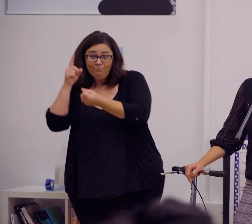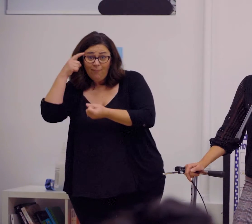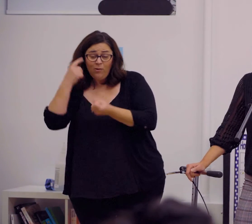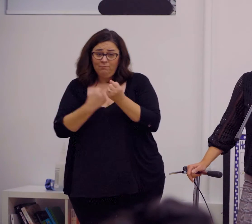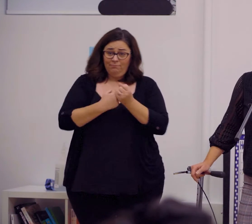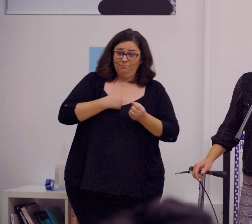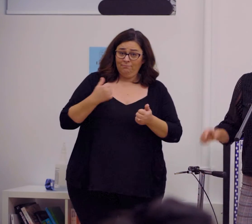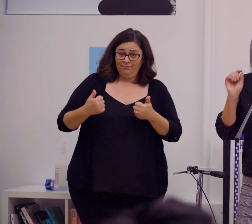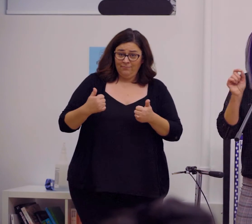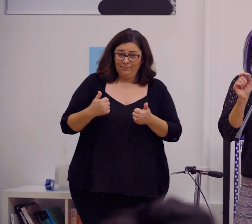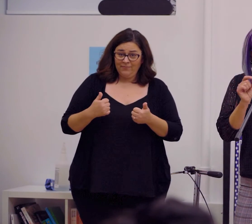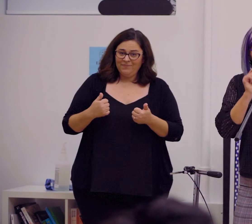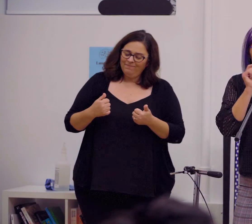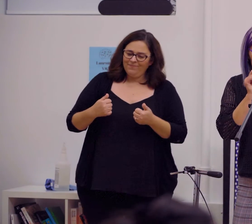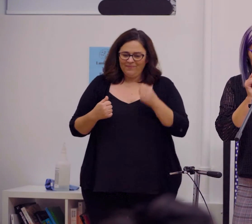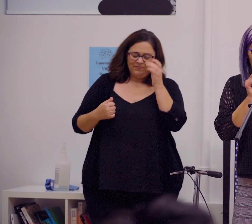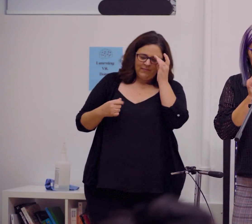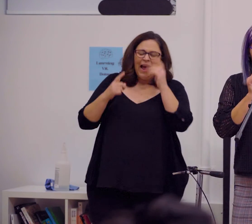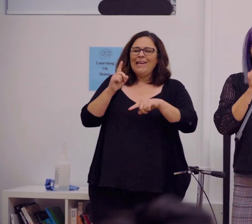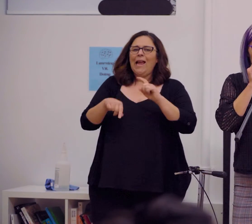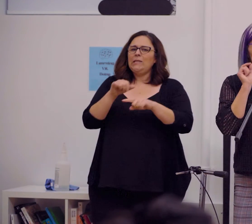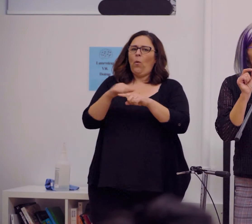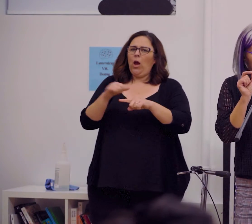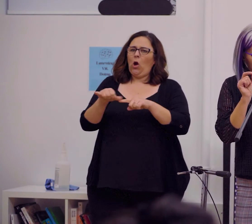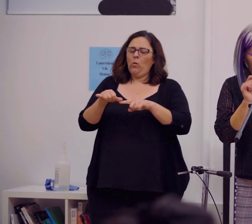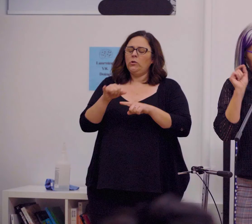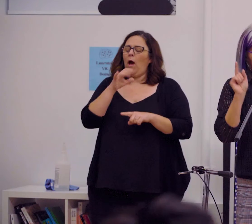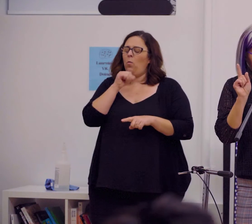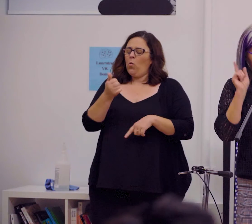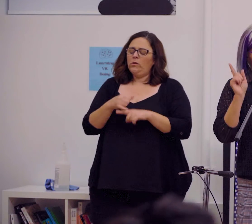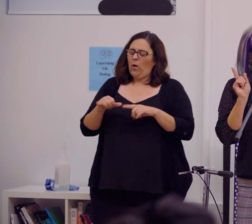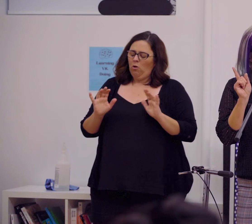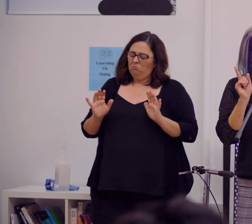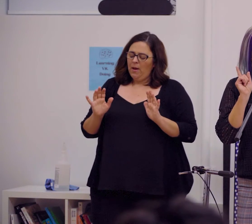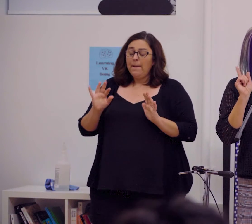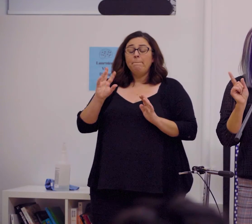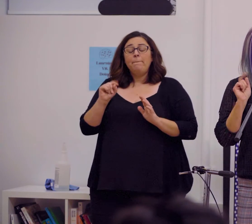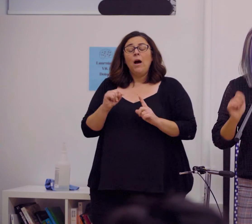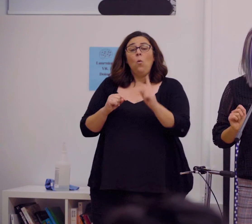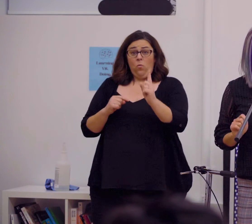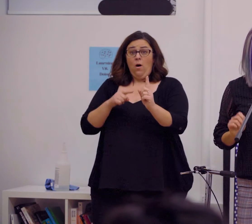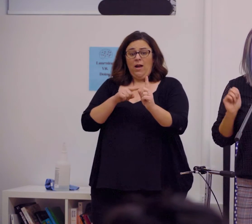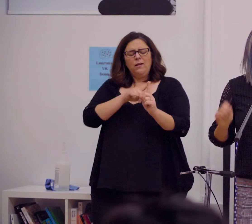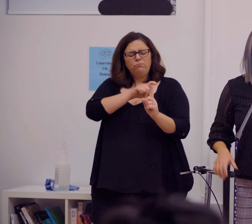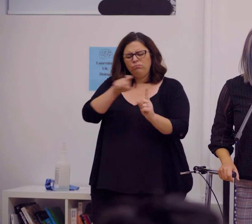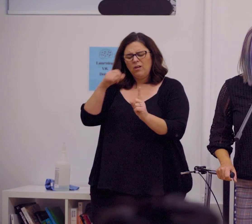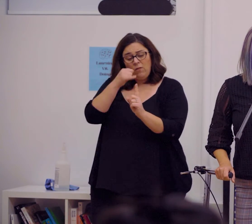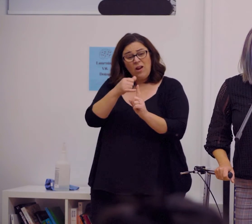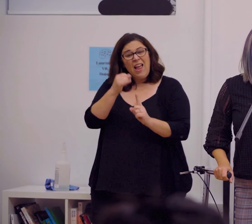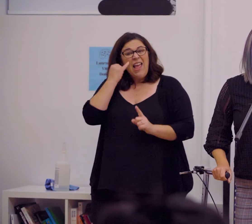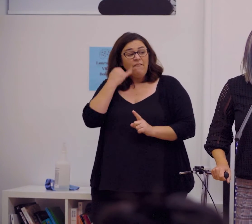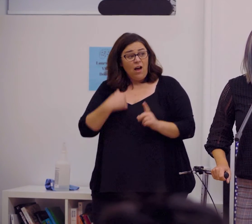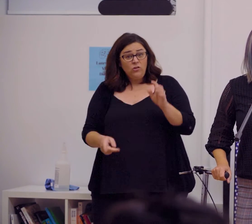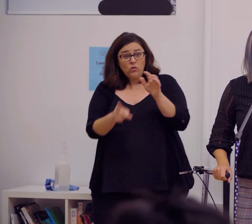Well, not sure that I can swear during this presentation, so I won't. But one person that I talked to said, if I'm